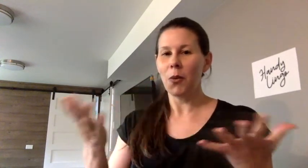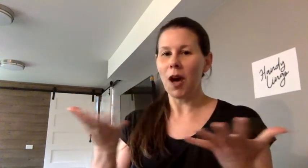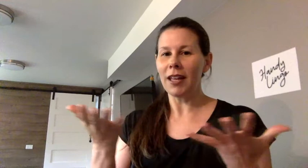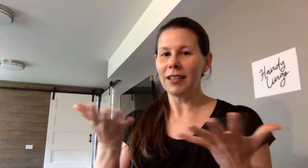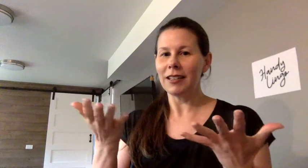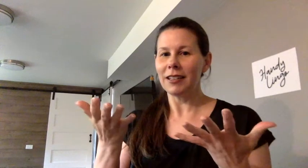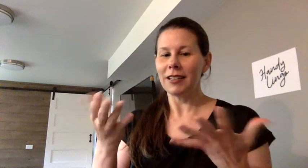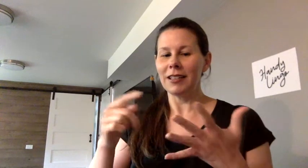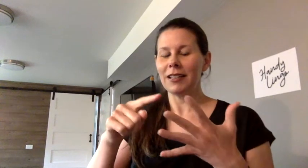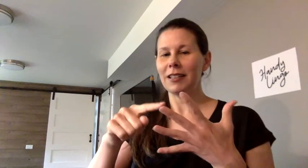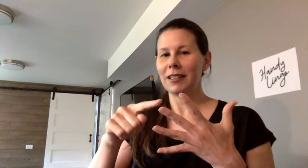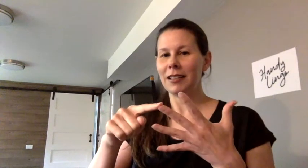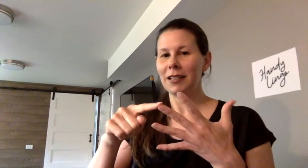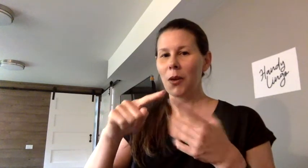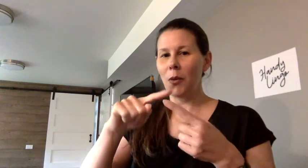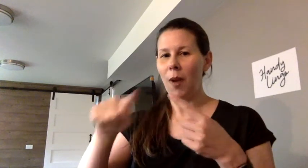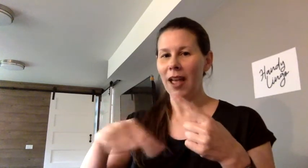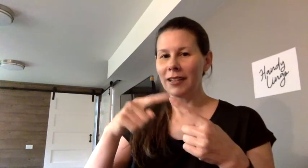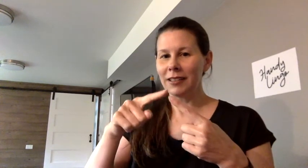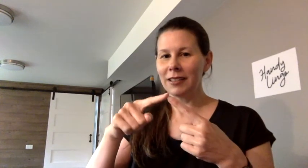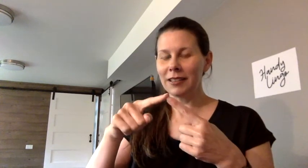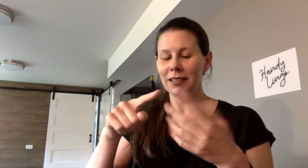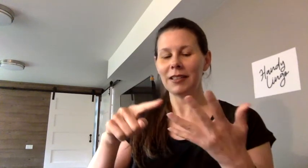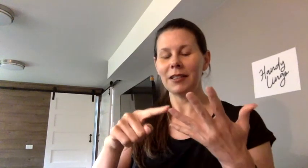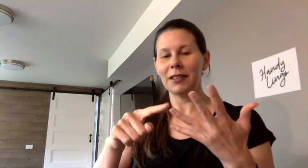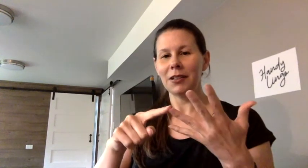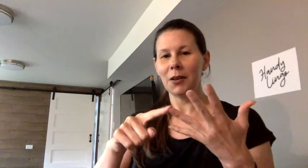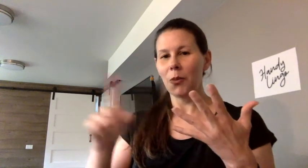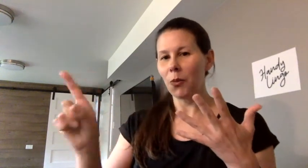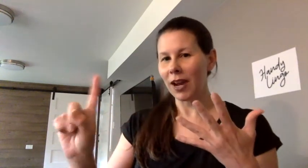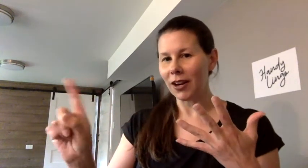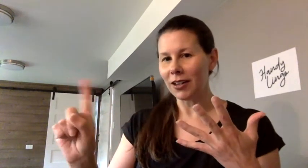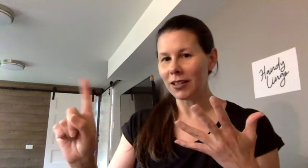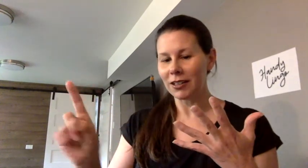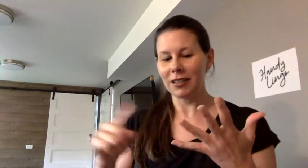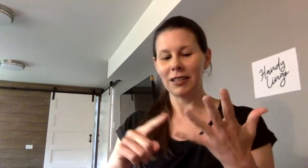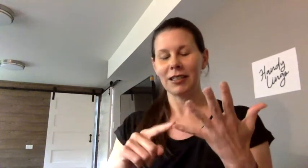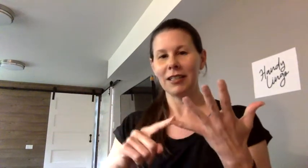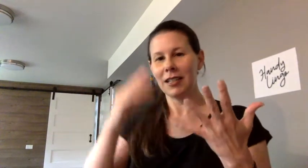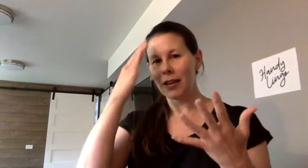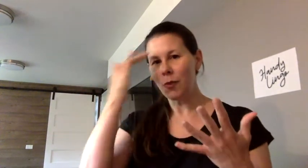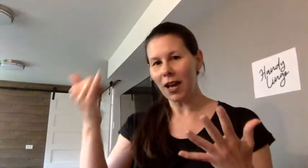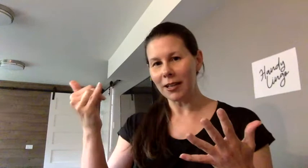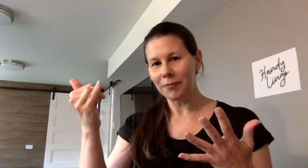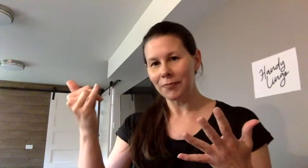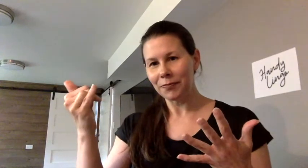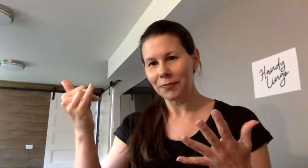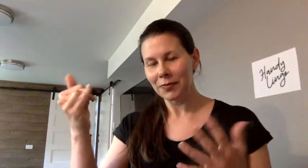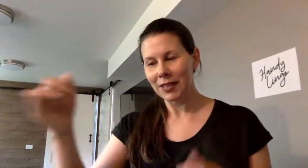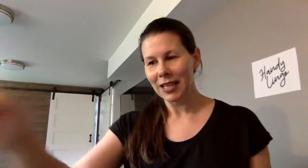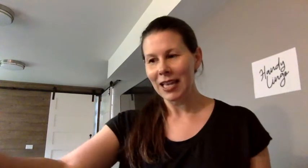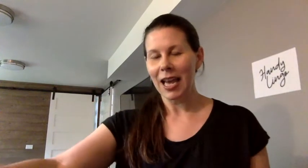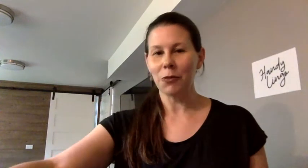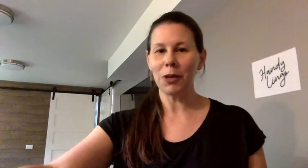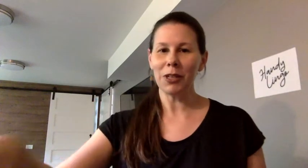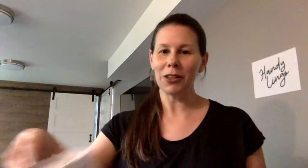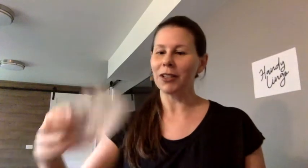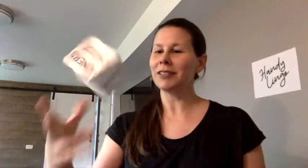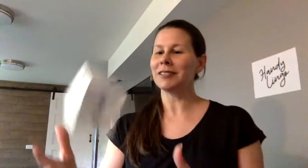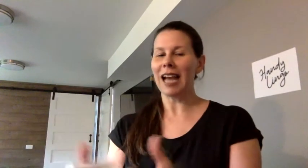what, when, where, and why. And when we learn, I like